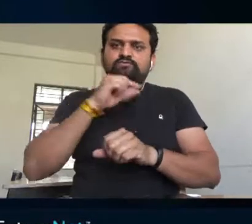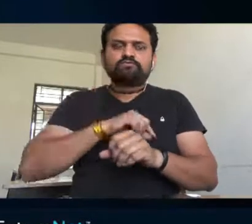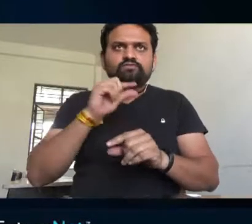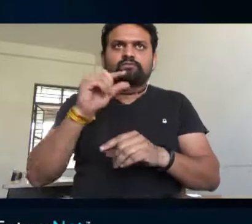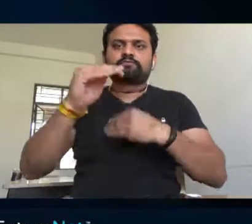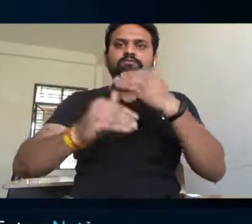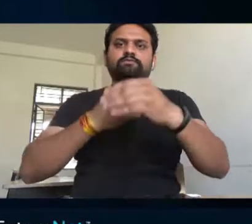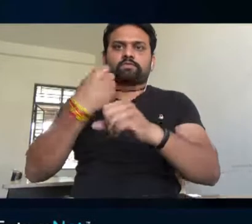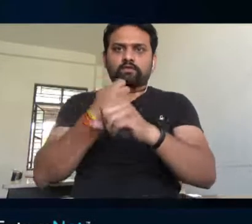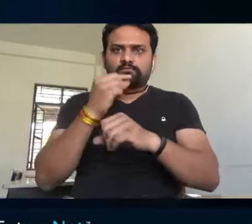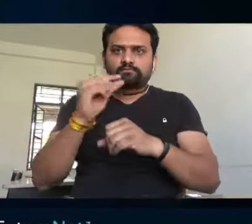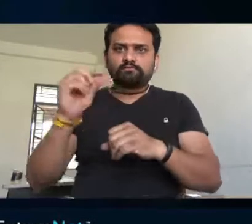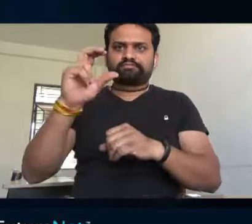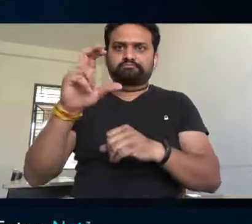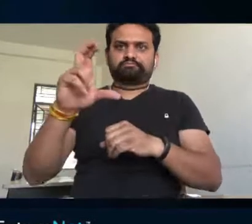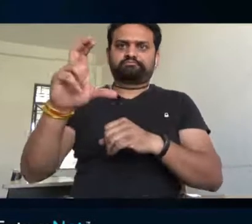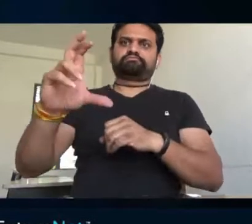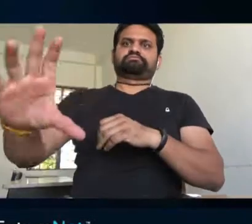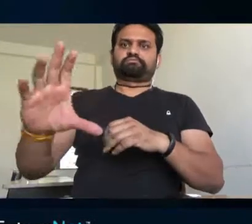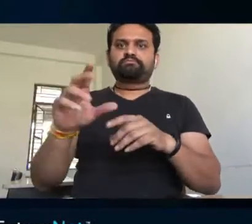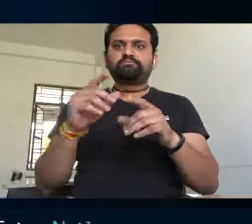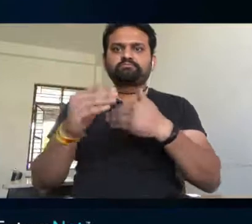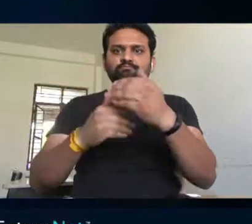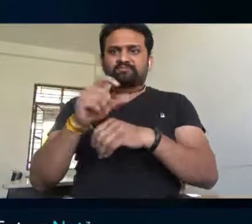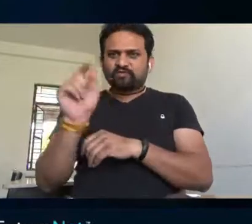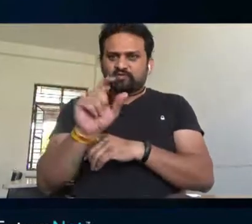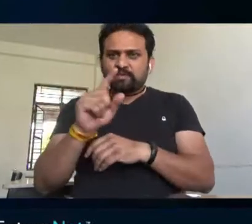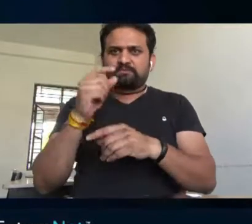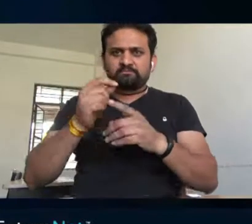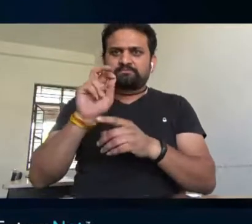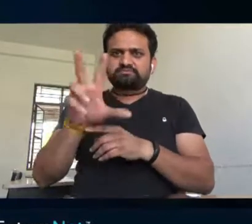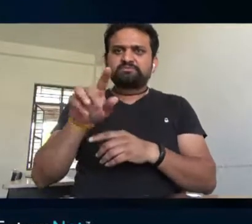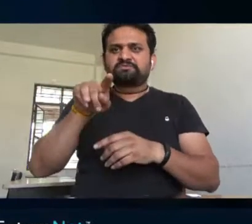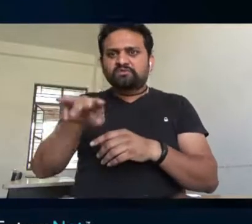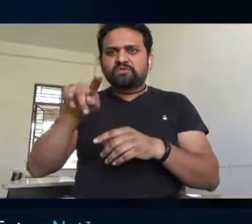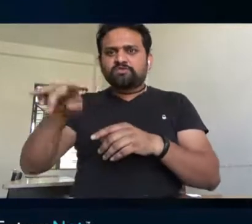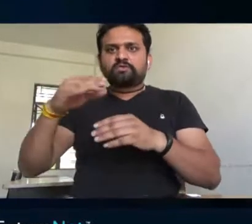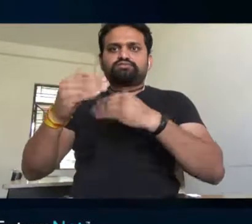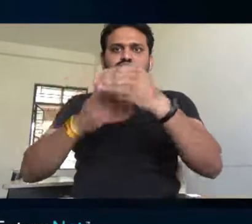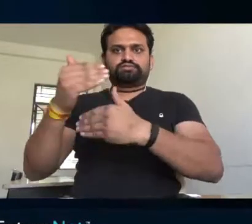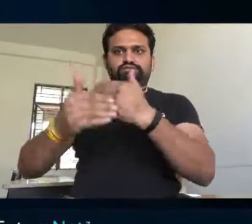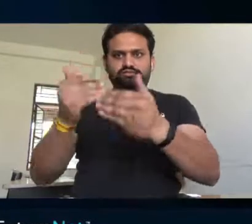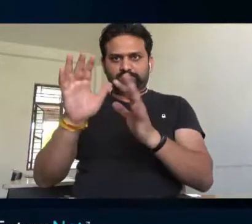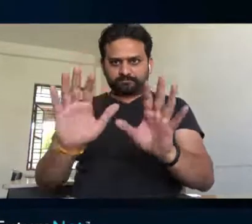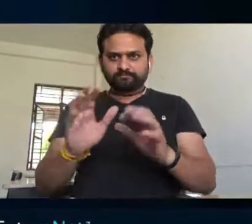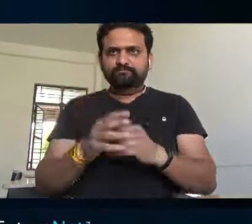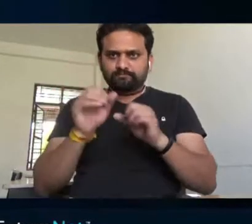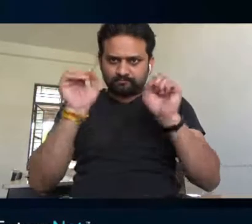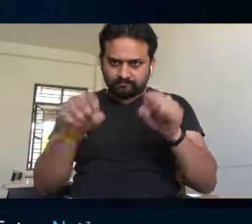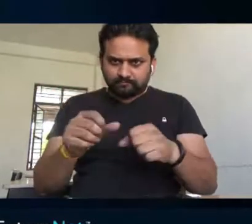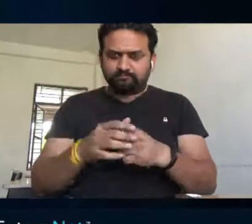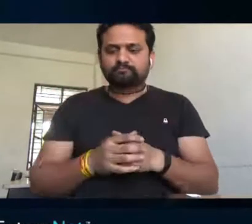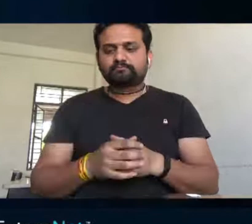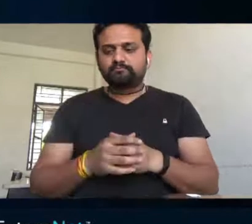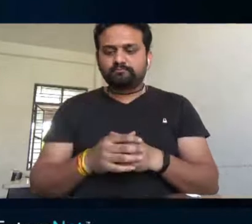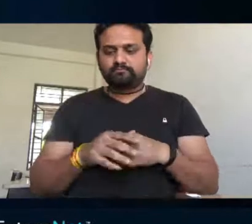so dynamic. Take your time. Take your time to make a small income is the first step. Then